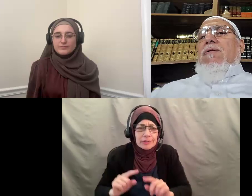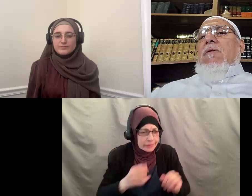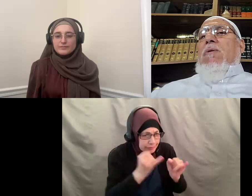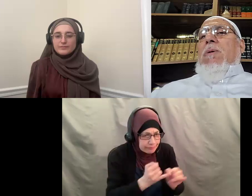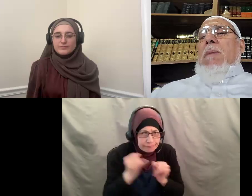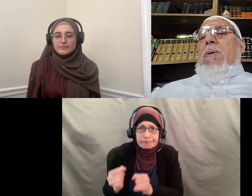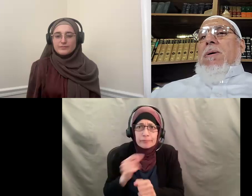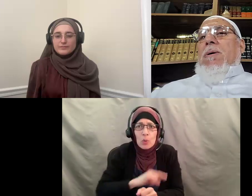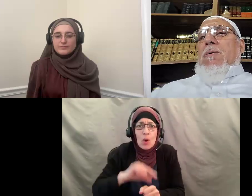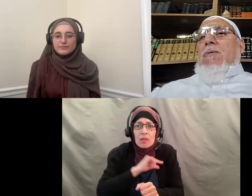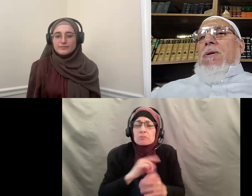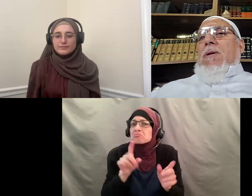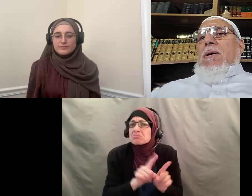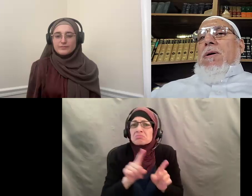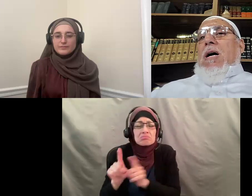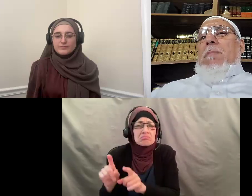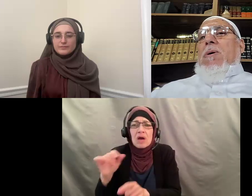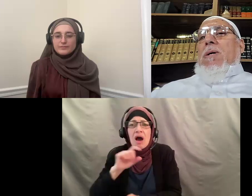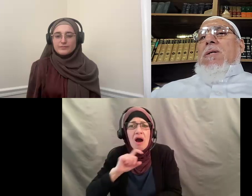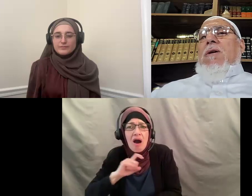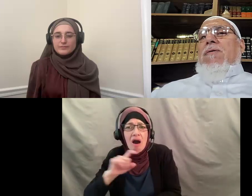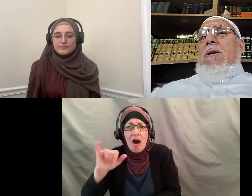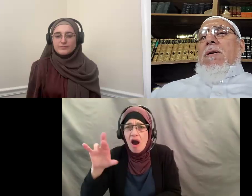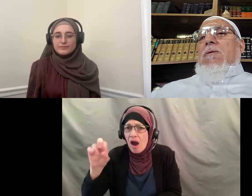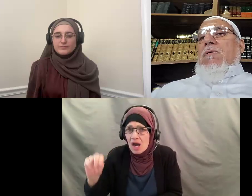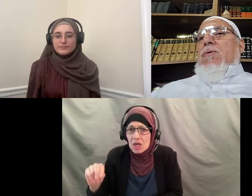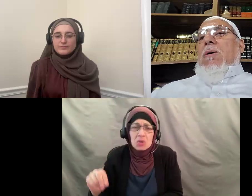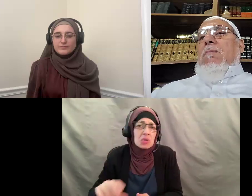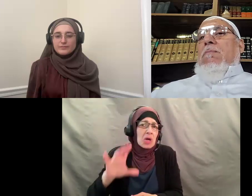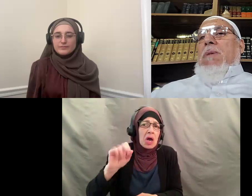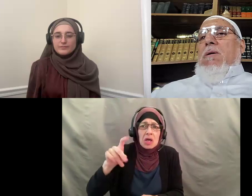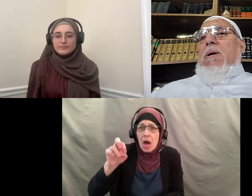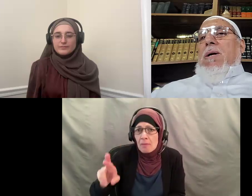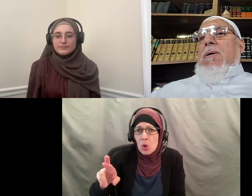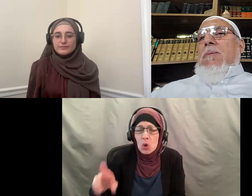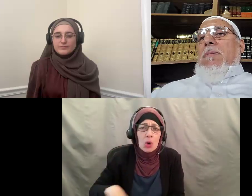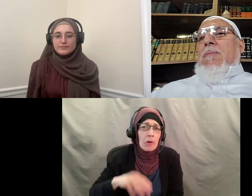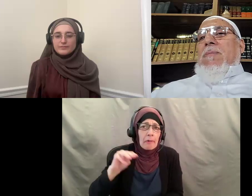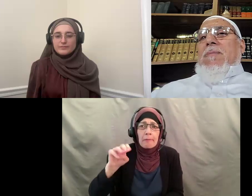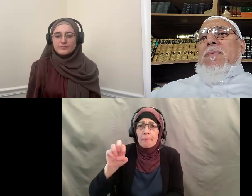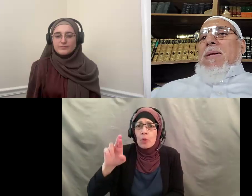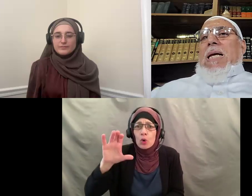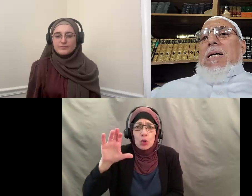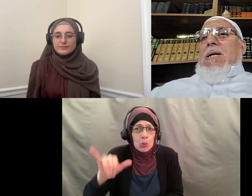is different from copper. Copper is different from mercury.